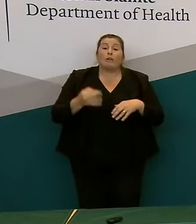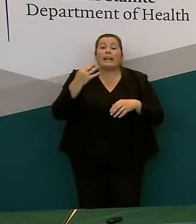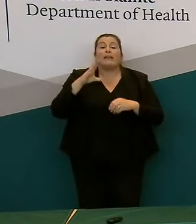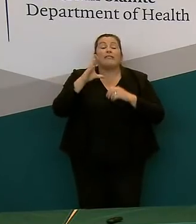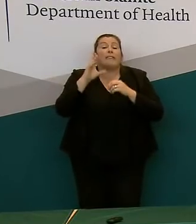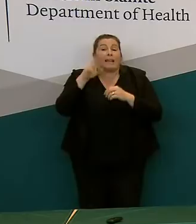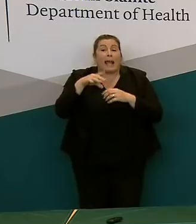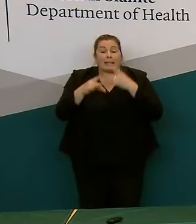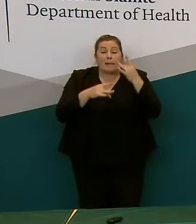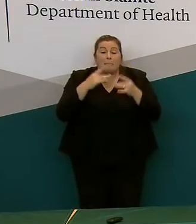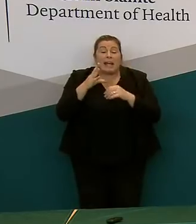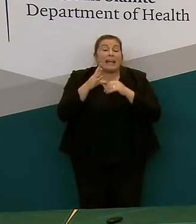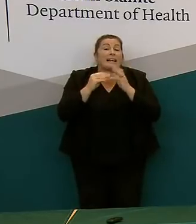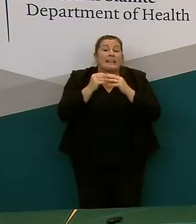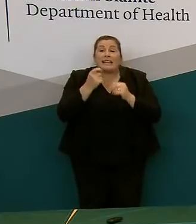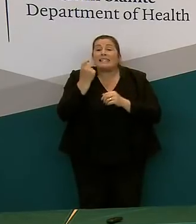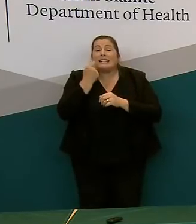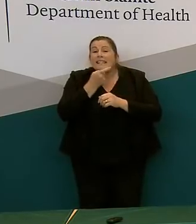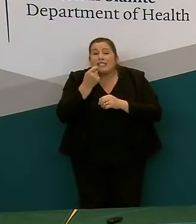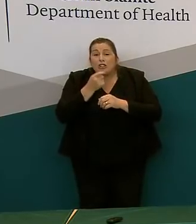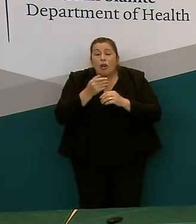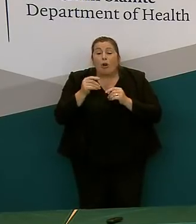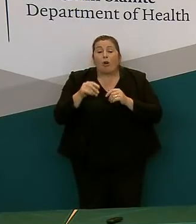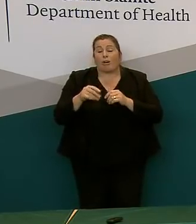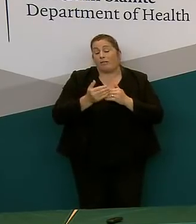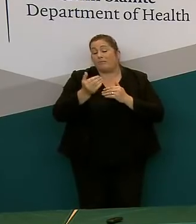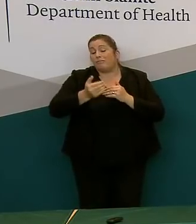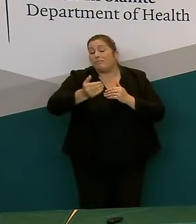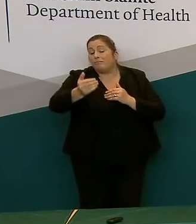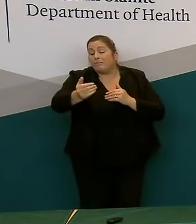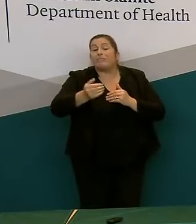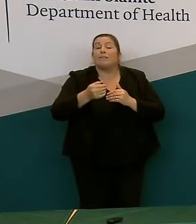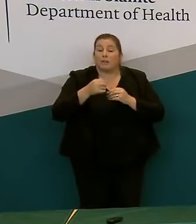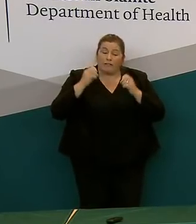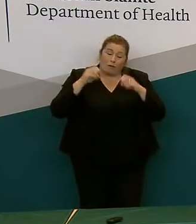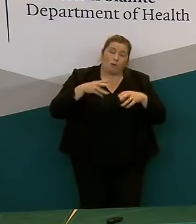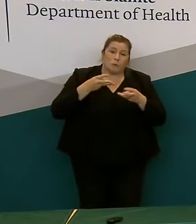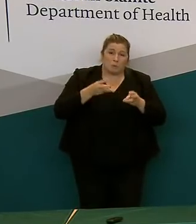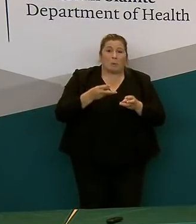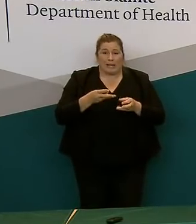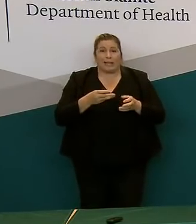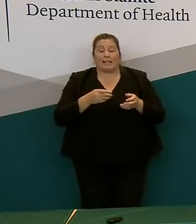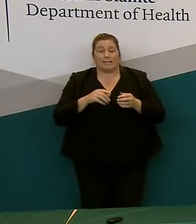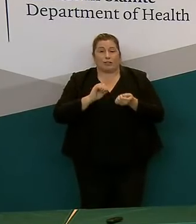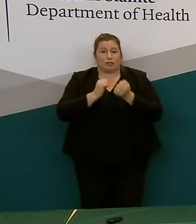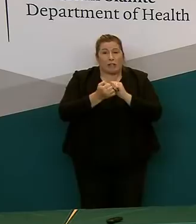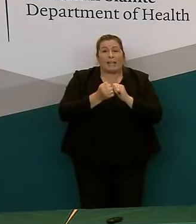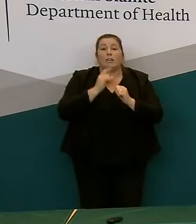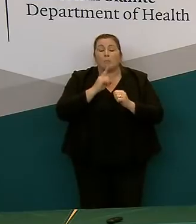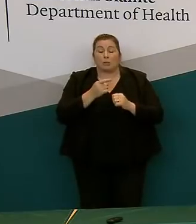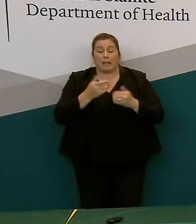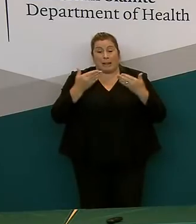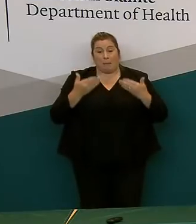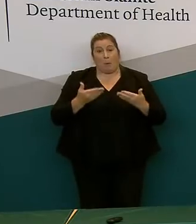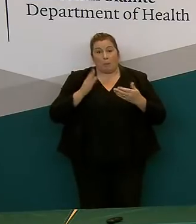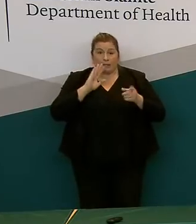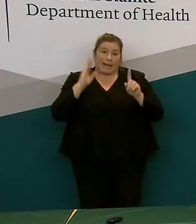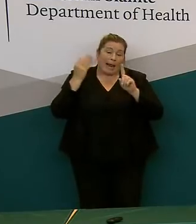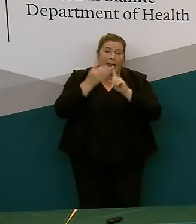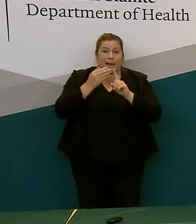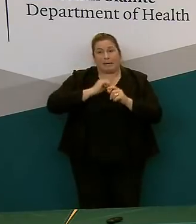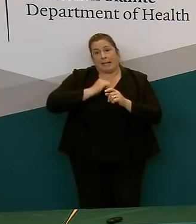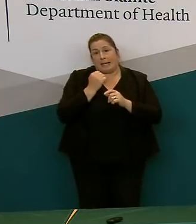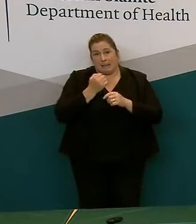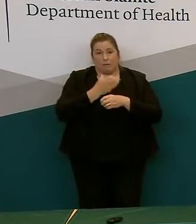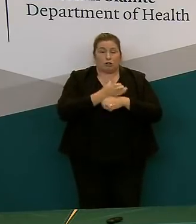made easier over time, of course we'll do that. But at this point in time, the guidance is intended first and foremost to keep children and teachers safe. Mm. So